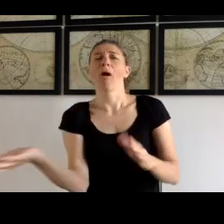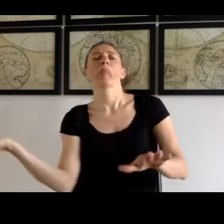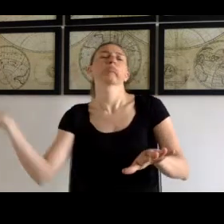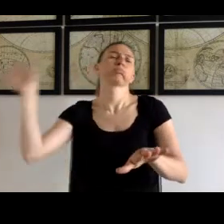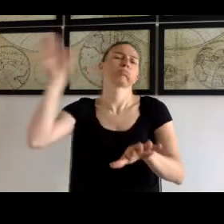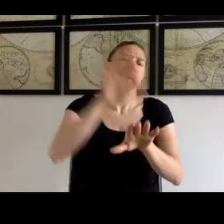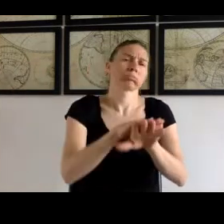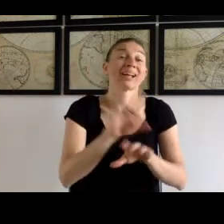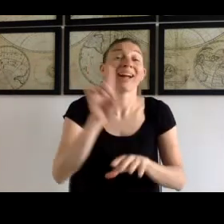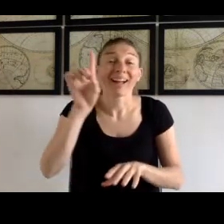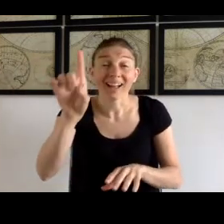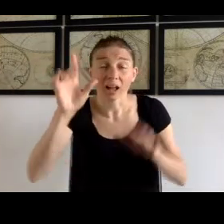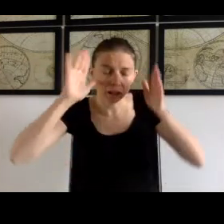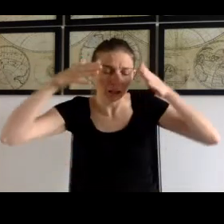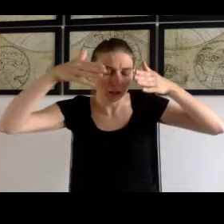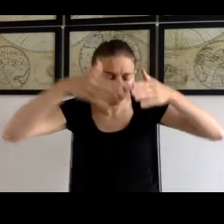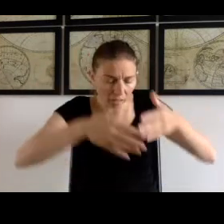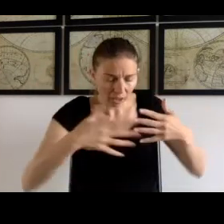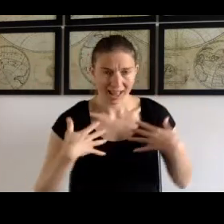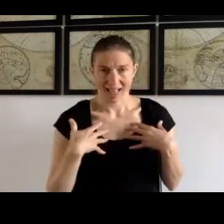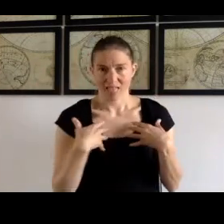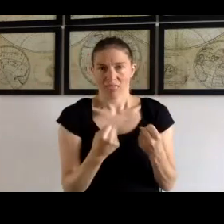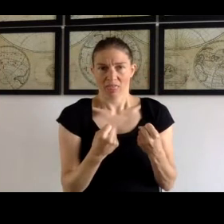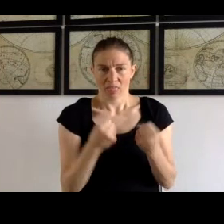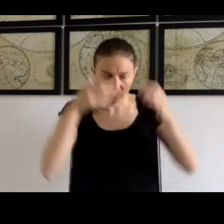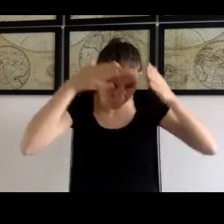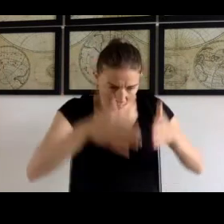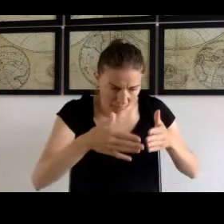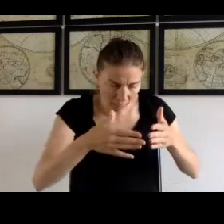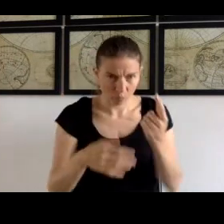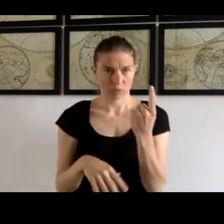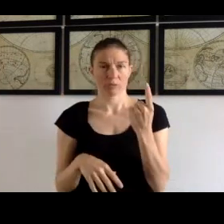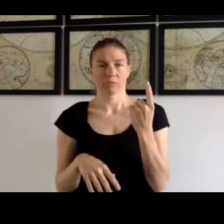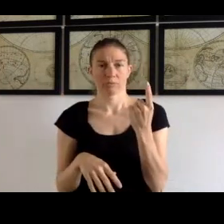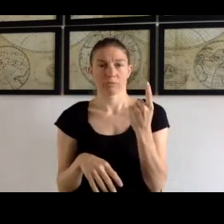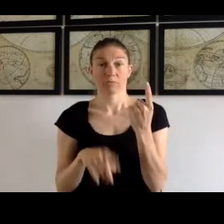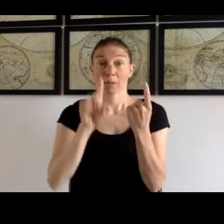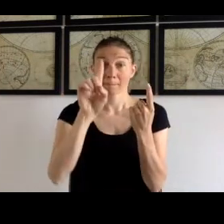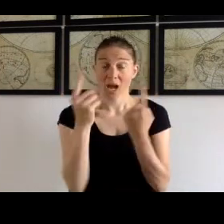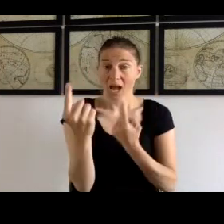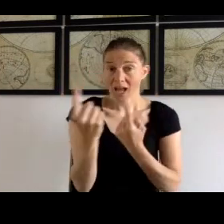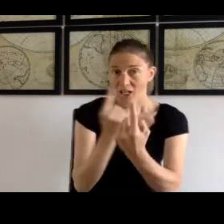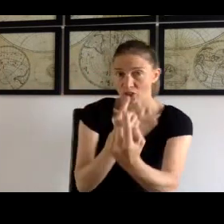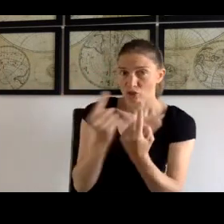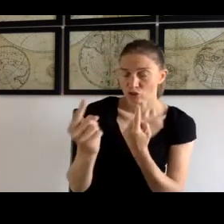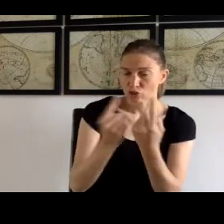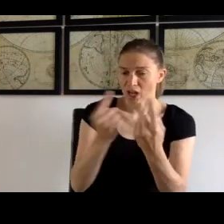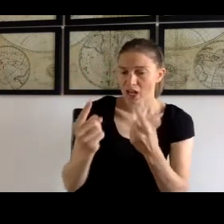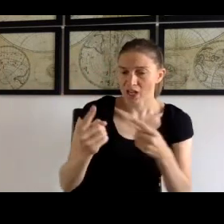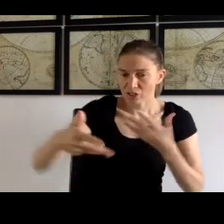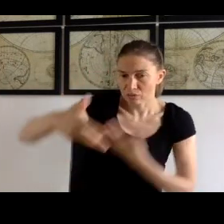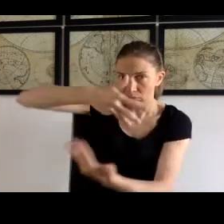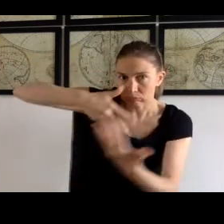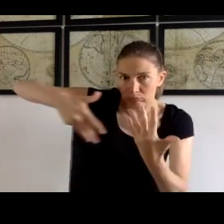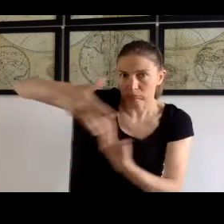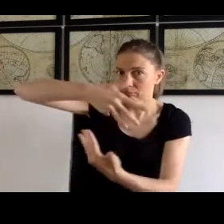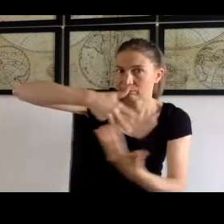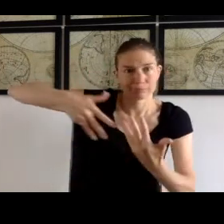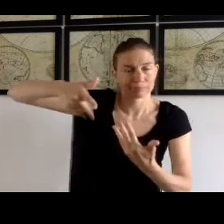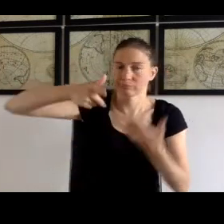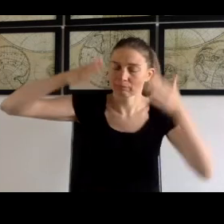condition and forget the other condition, that the interaction with the other issue. This means the evaluation are